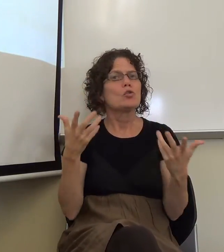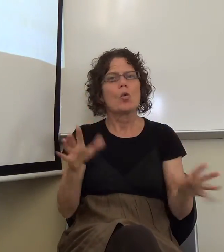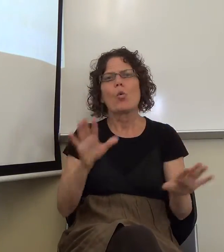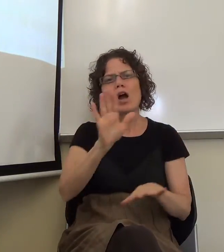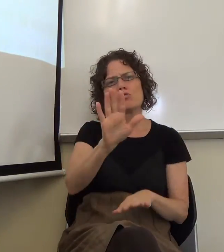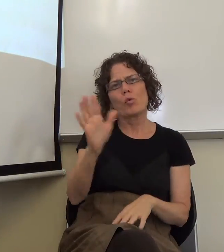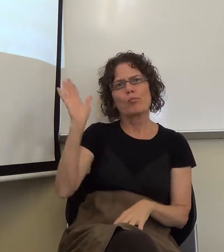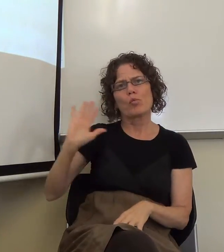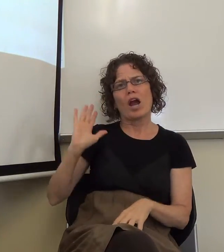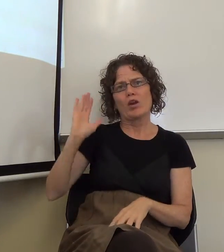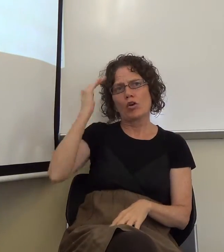really says.